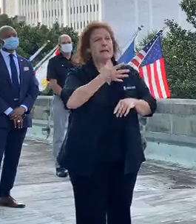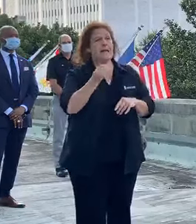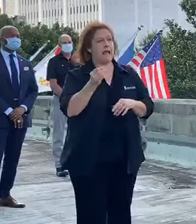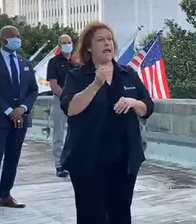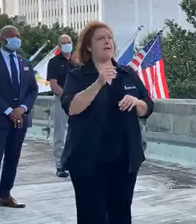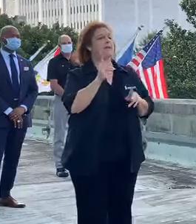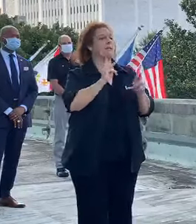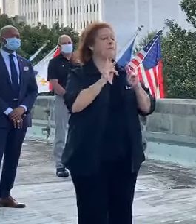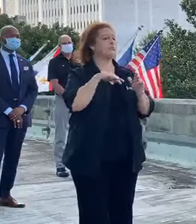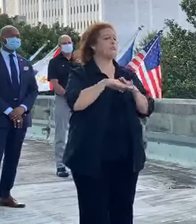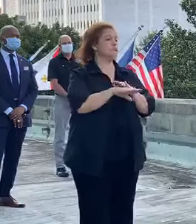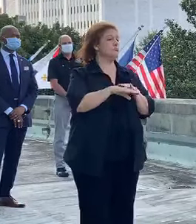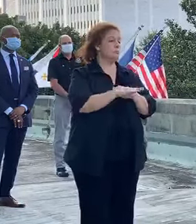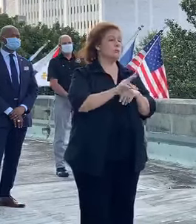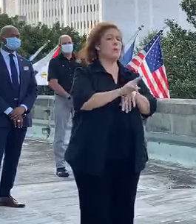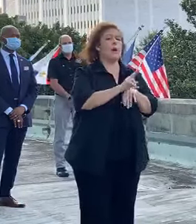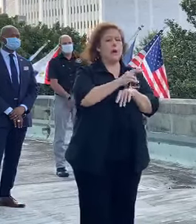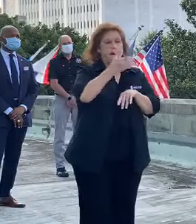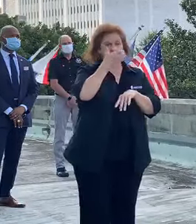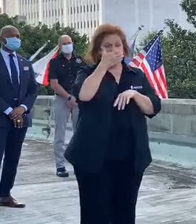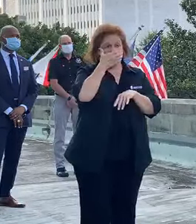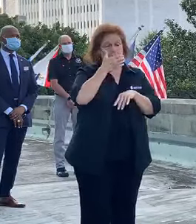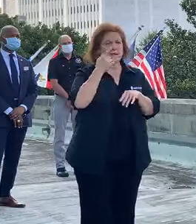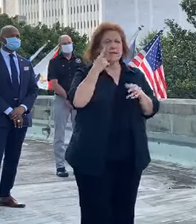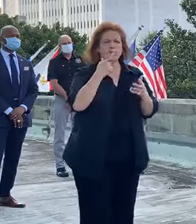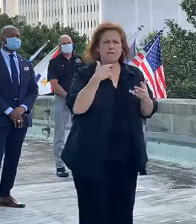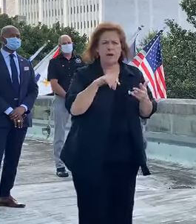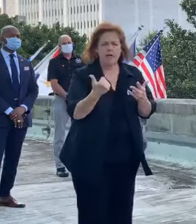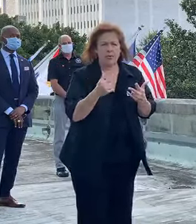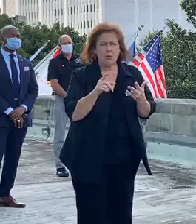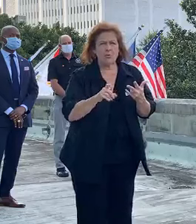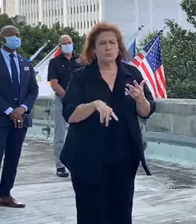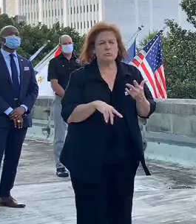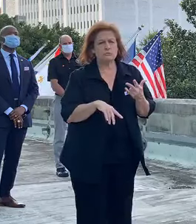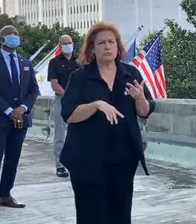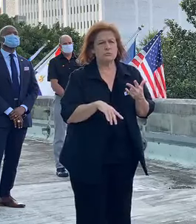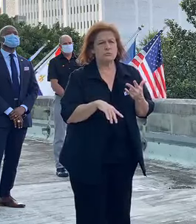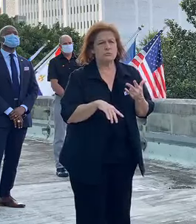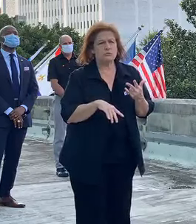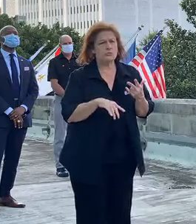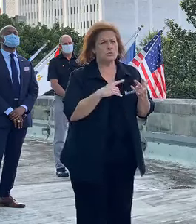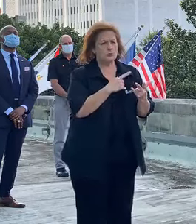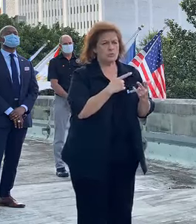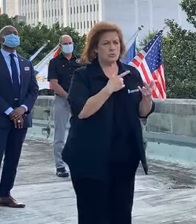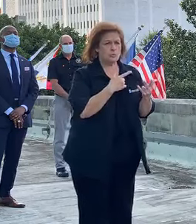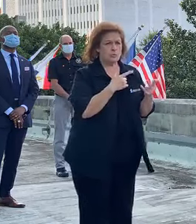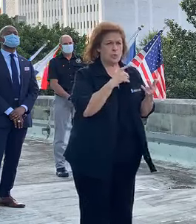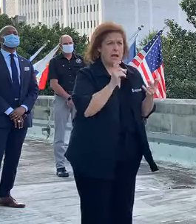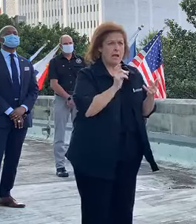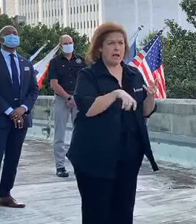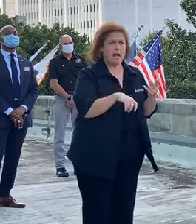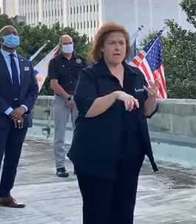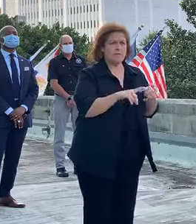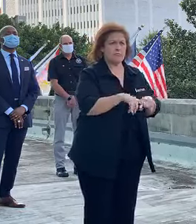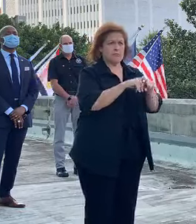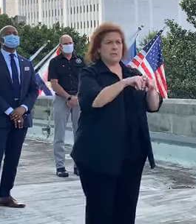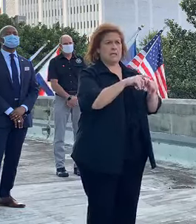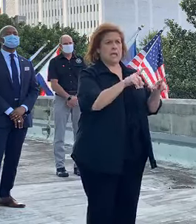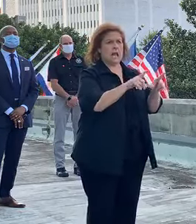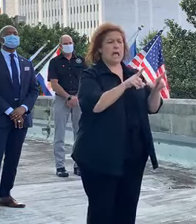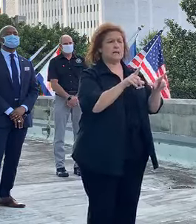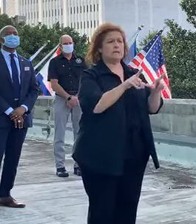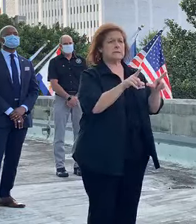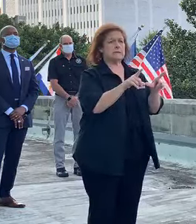their patrons wear a mask. There was a third one you had. Yeah, has there been any, have you had to revoke any business licenses to